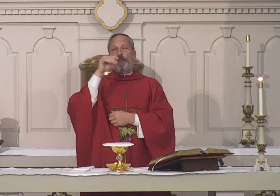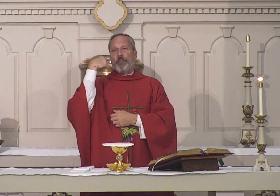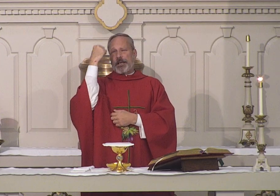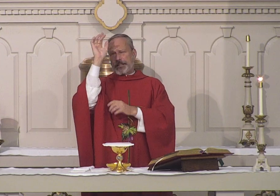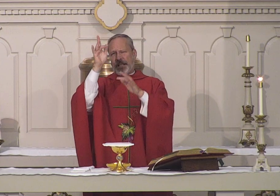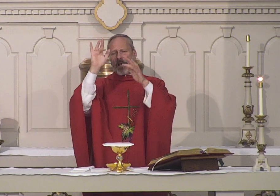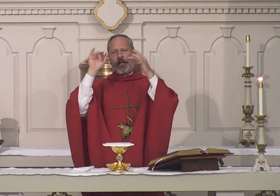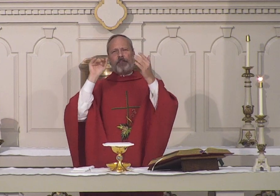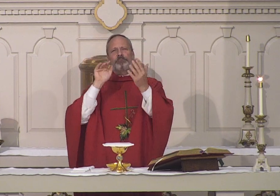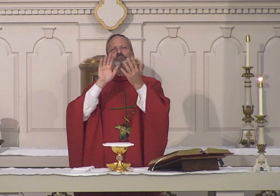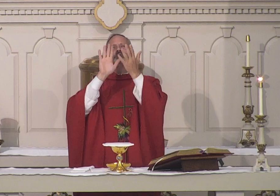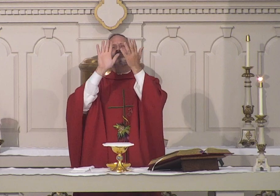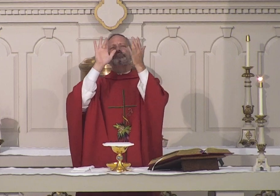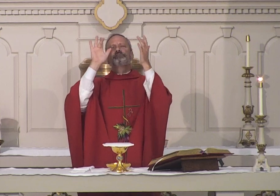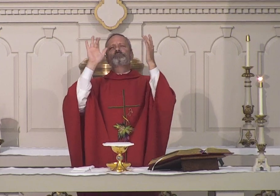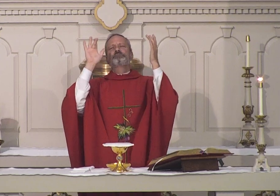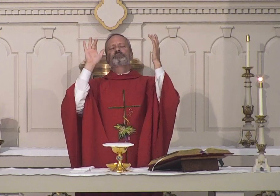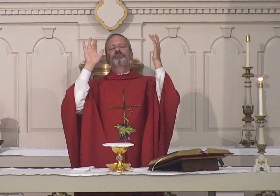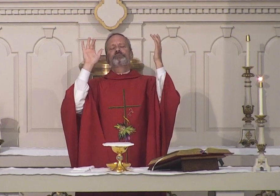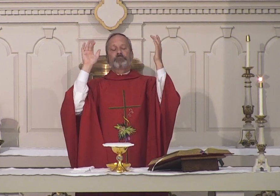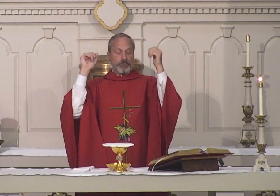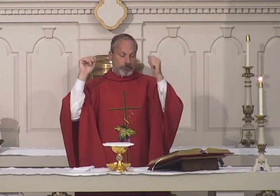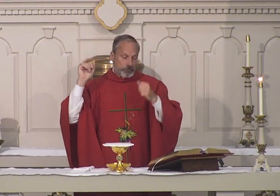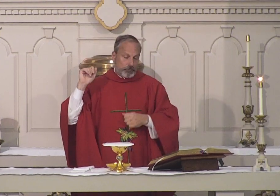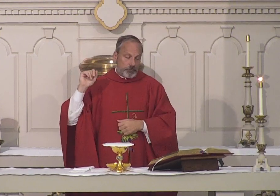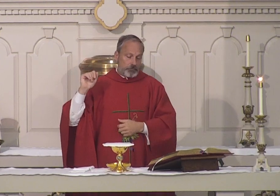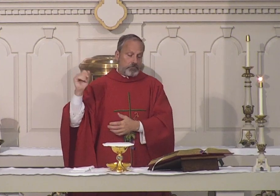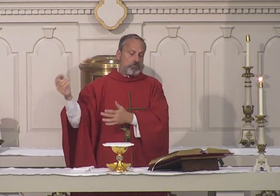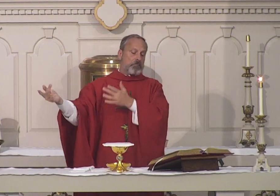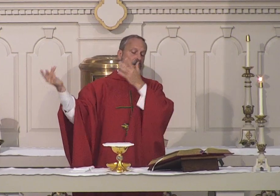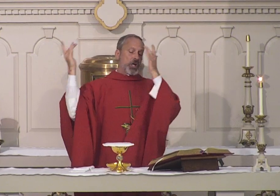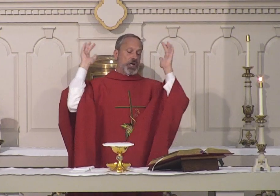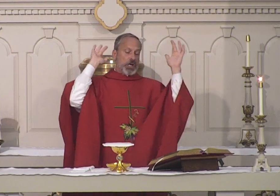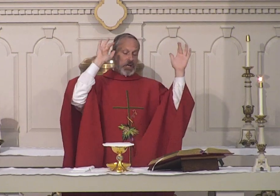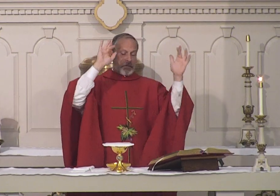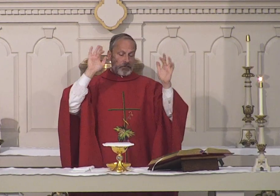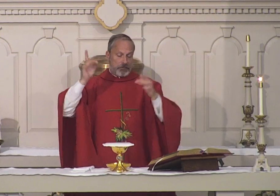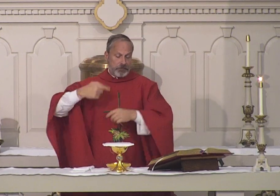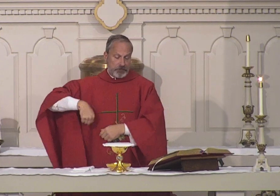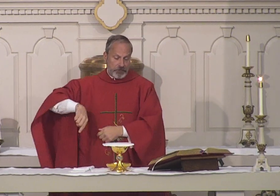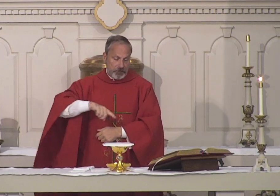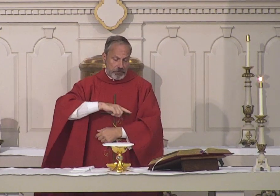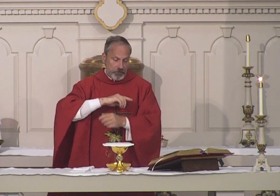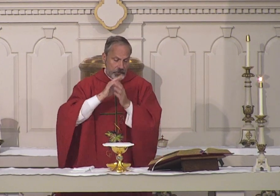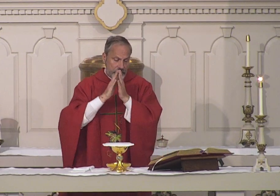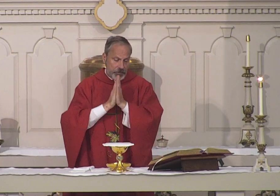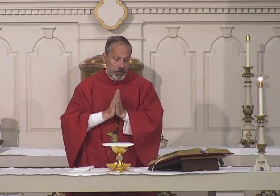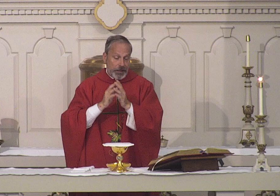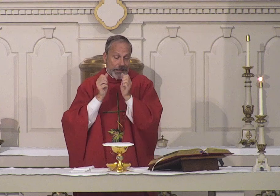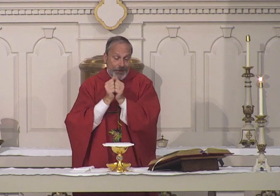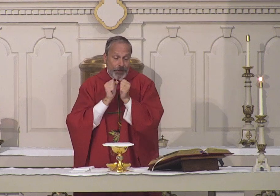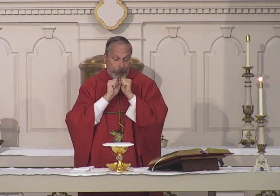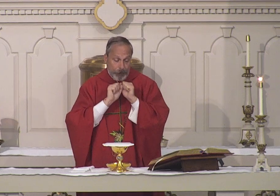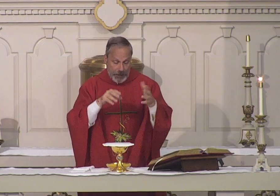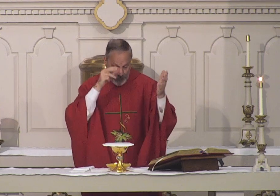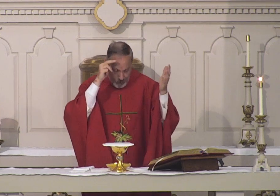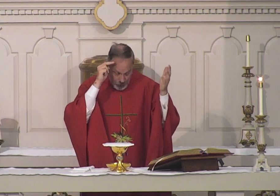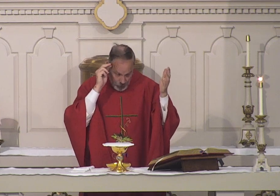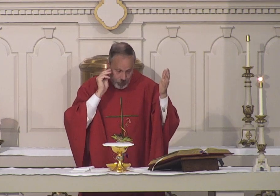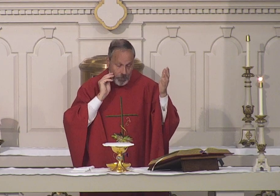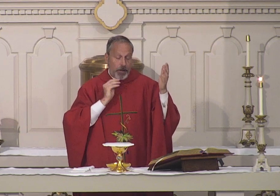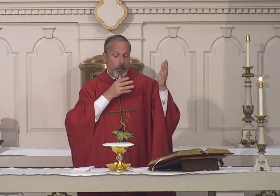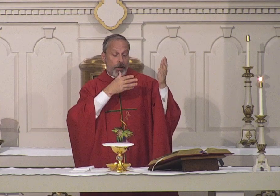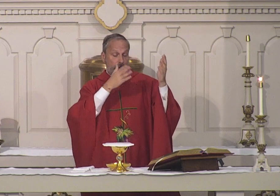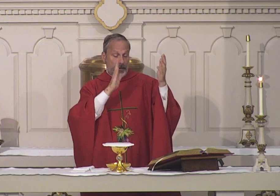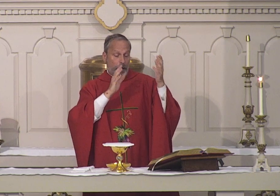mercy. Welcome them into the light of your face. Have mercy on us all, we pray, that with the Blessed